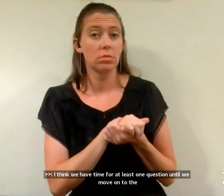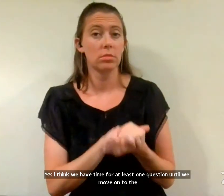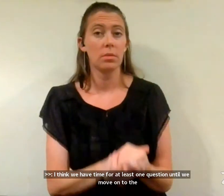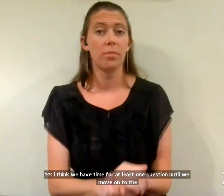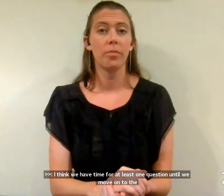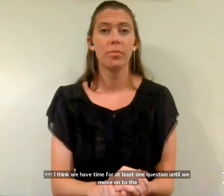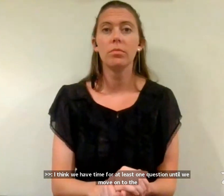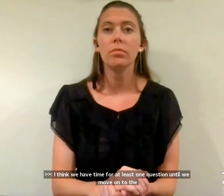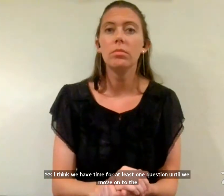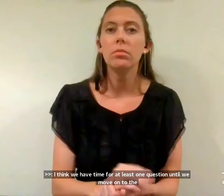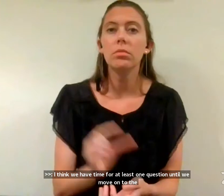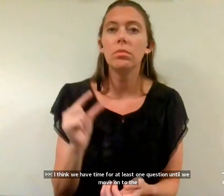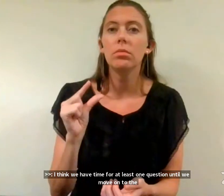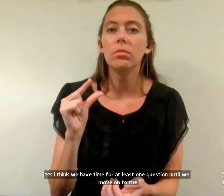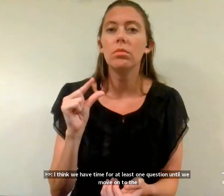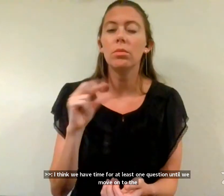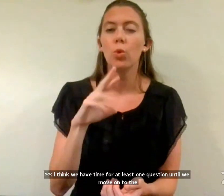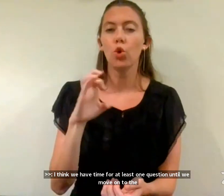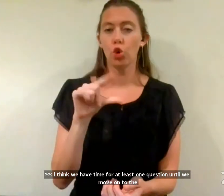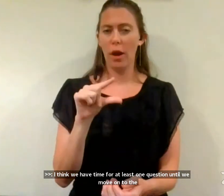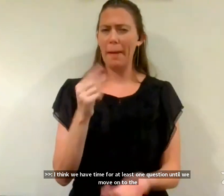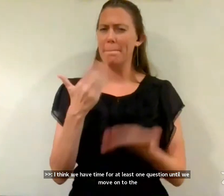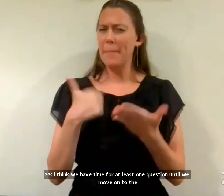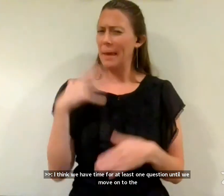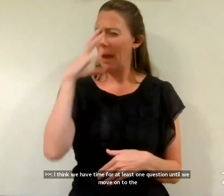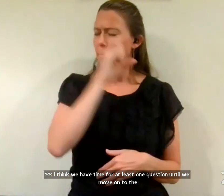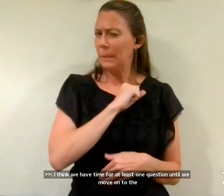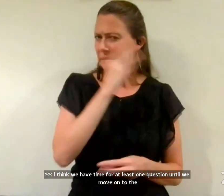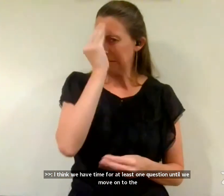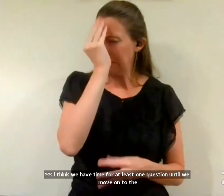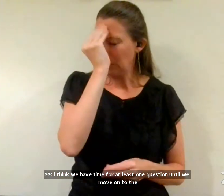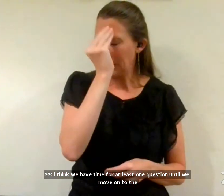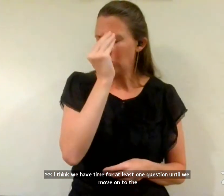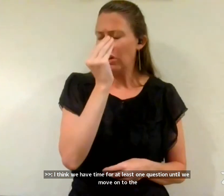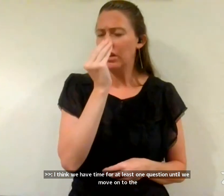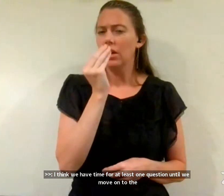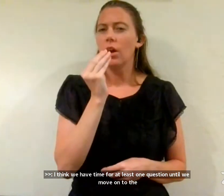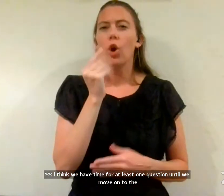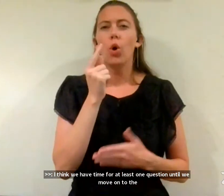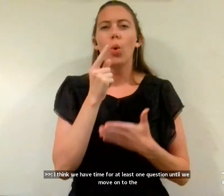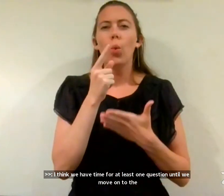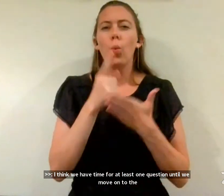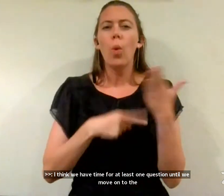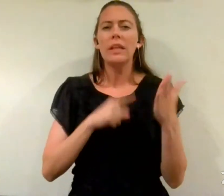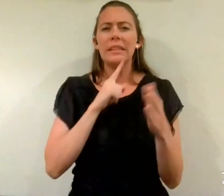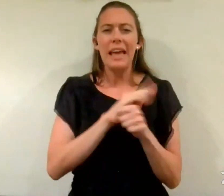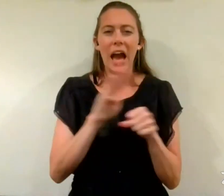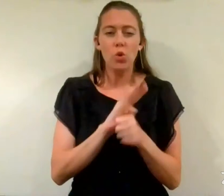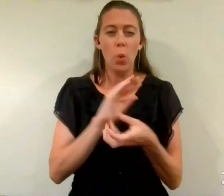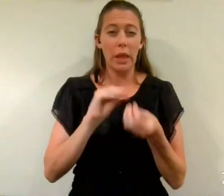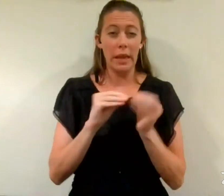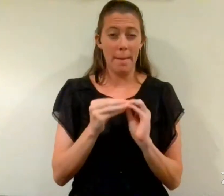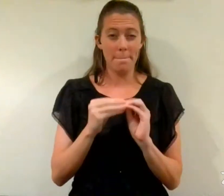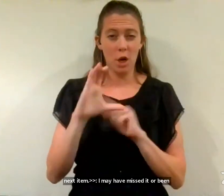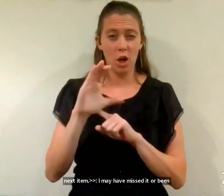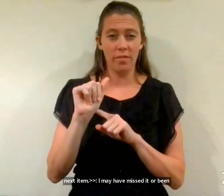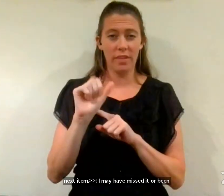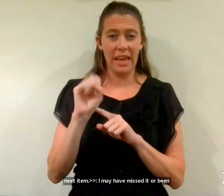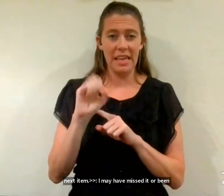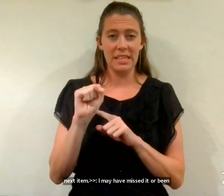And I'm sorry, I may have missed it. Maybe I got distracted or something. I didn't see it. What is the actual number of cases of monkeypox in Alameda